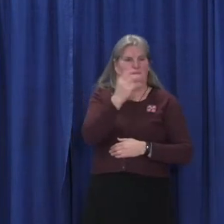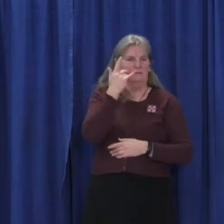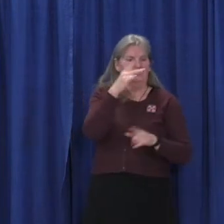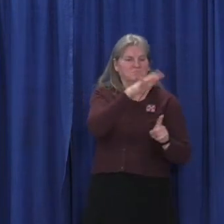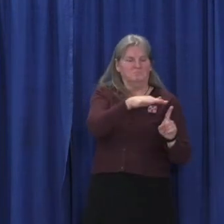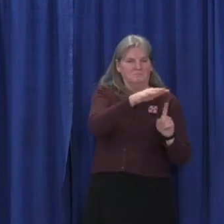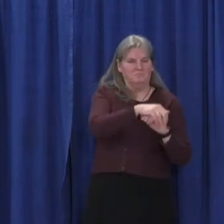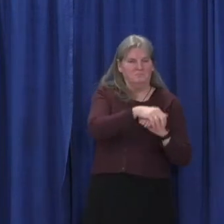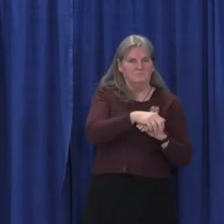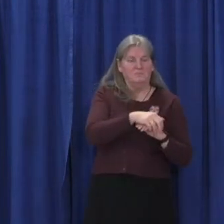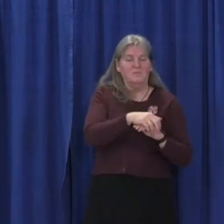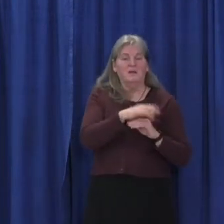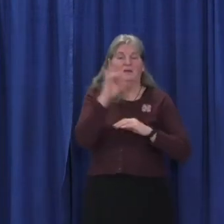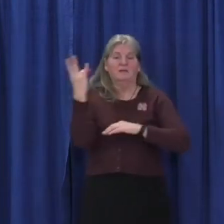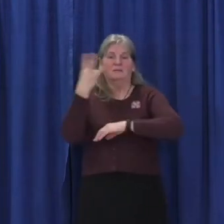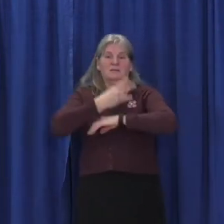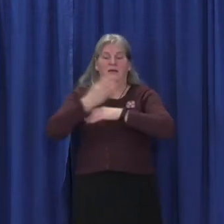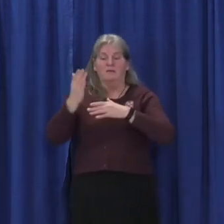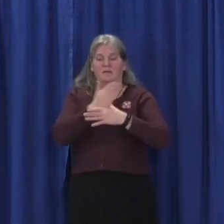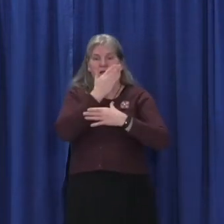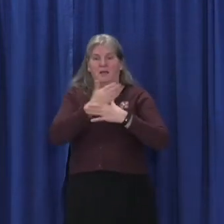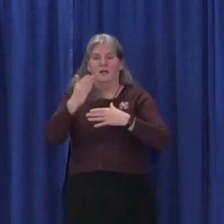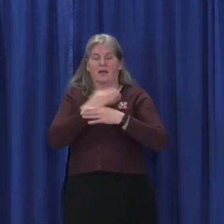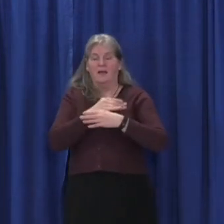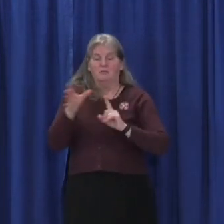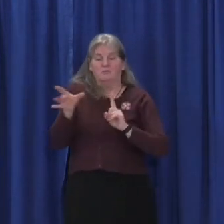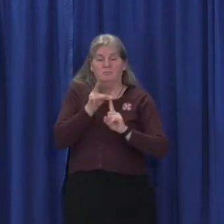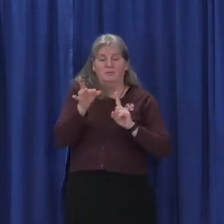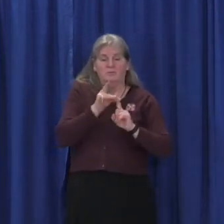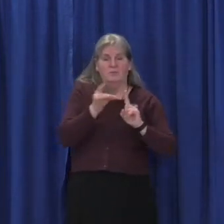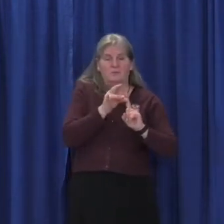The 7-day average of active cases is